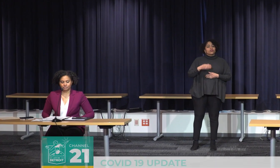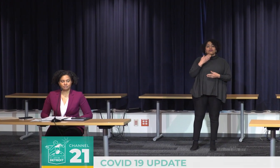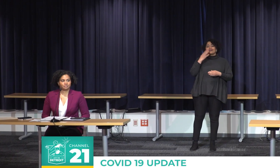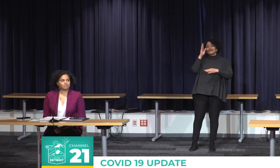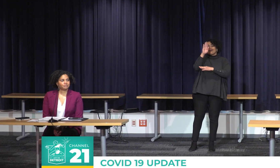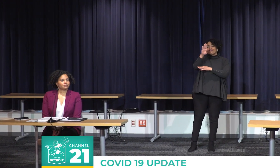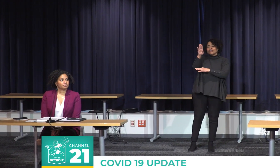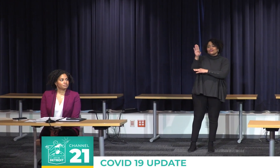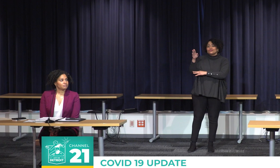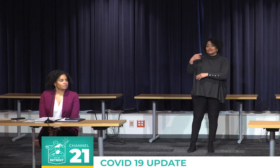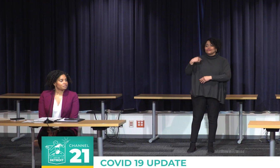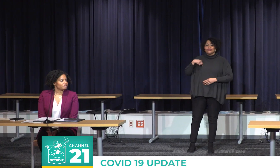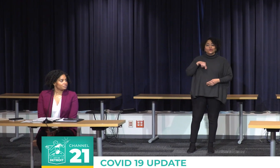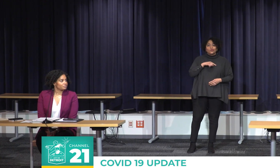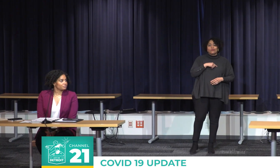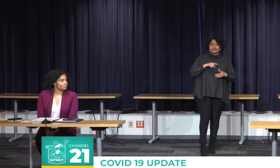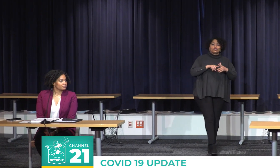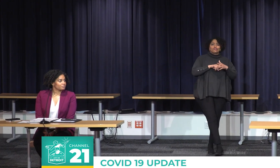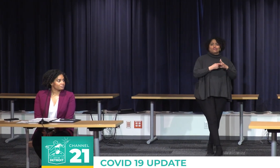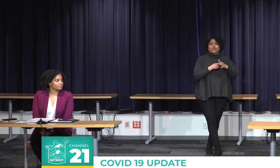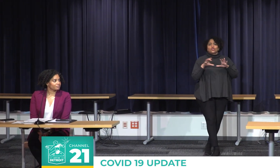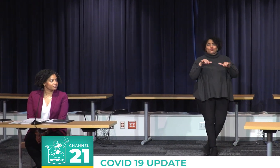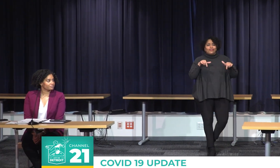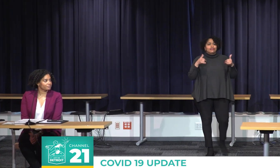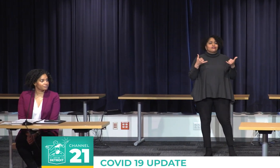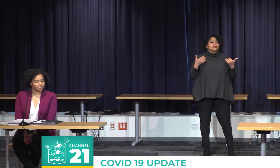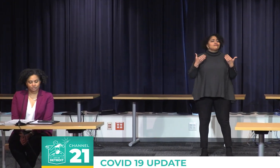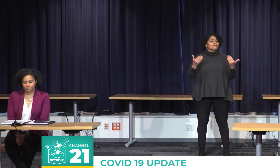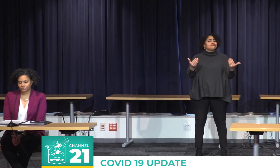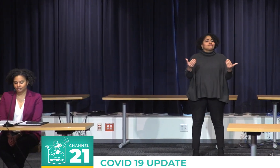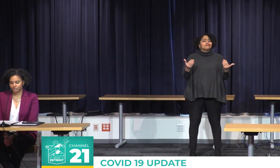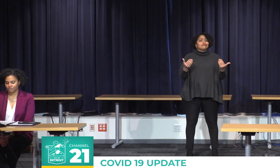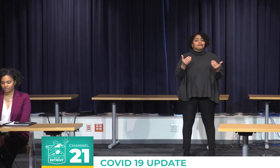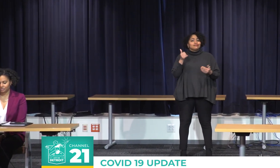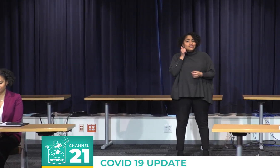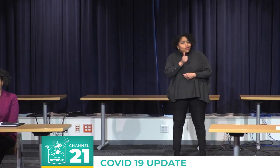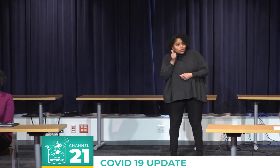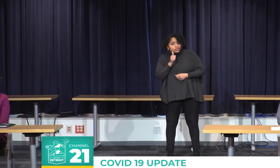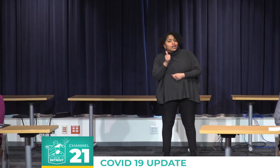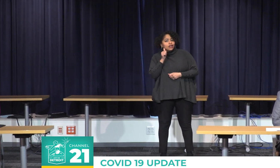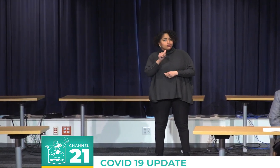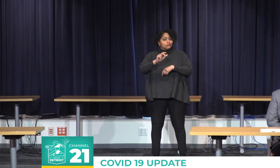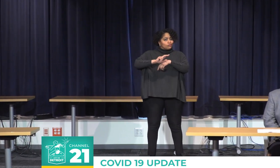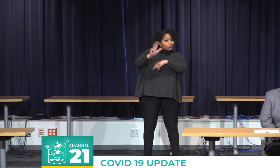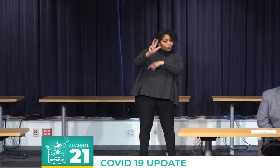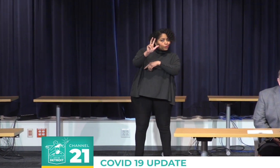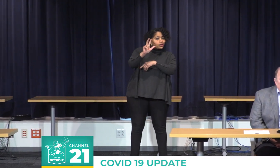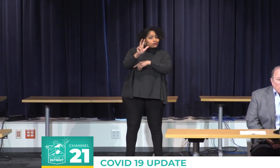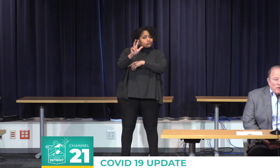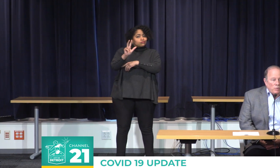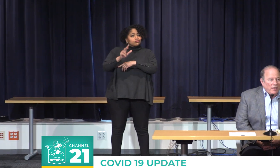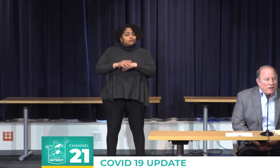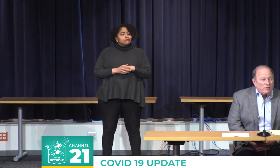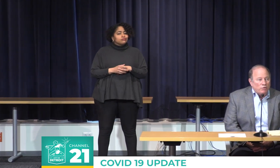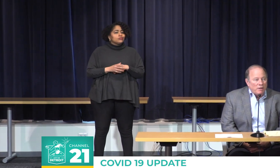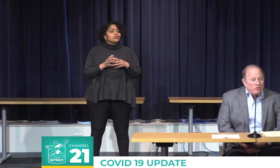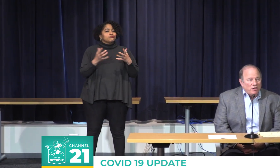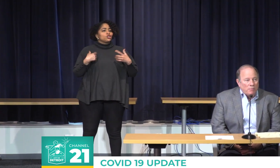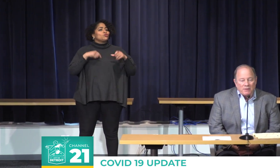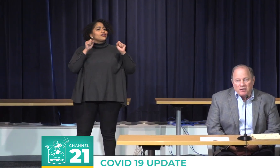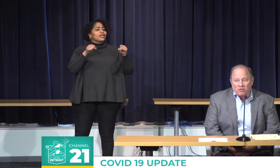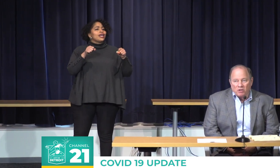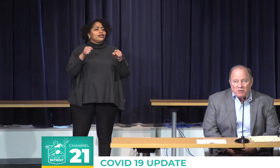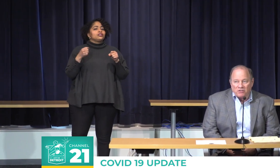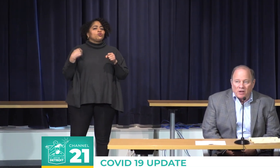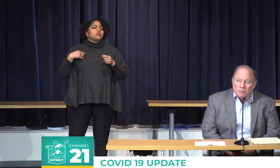Well, good afternoon. We're going to start to do this every day at 3 o'clock to the extent that we have information